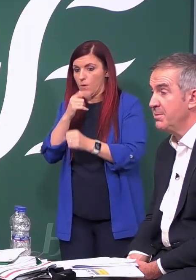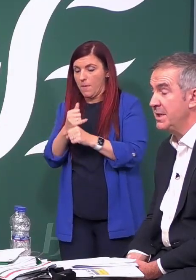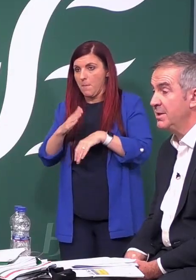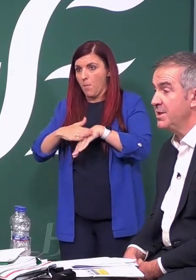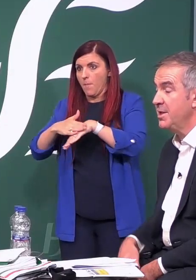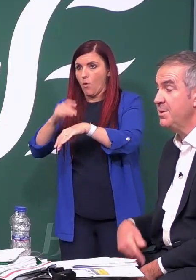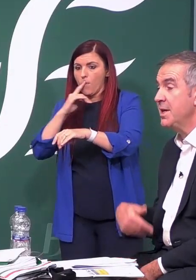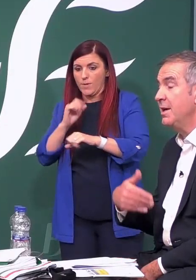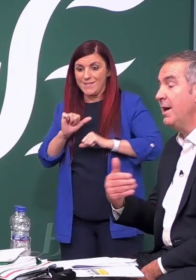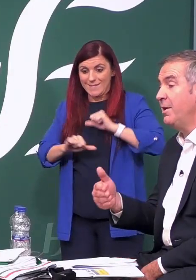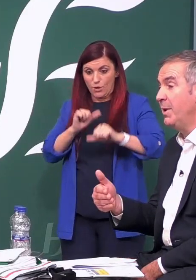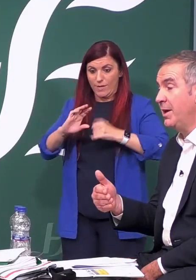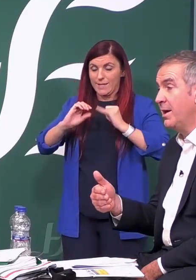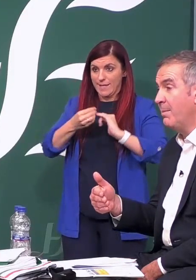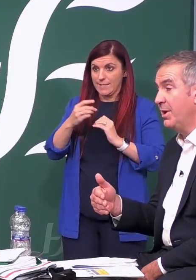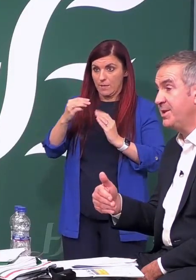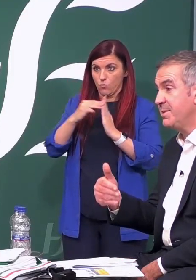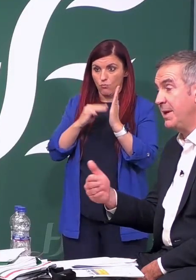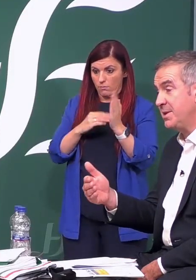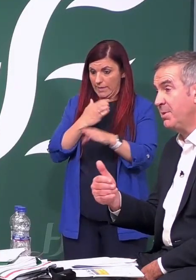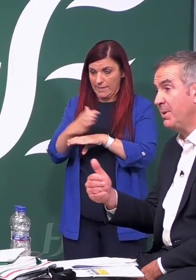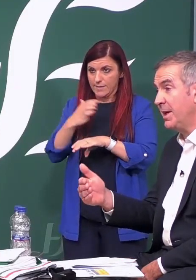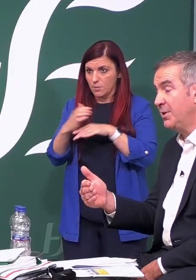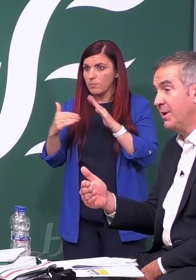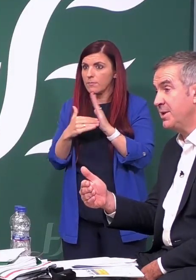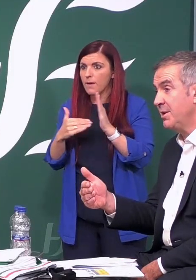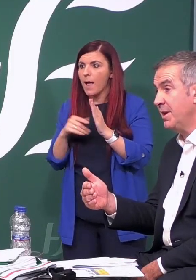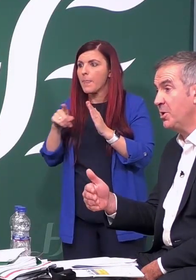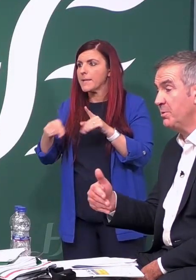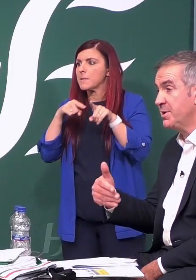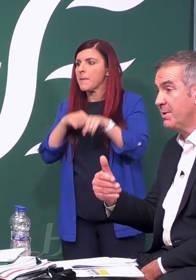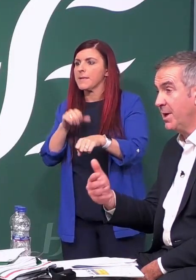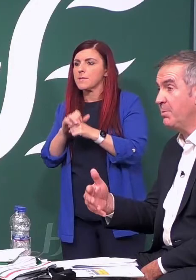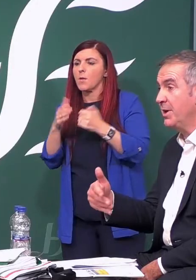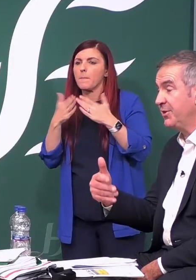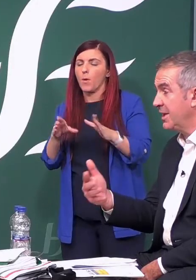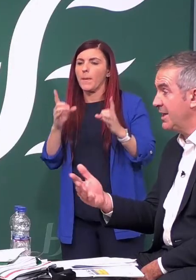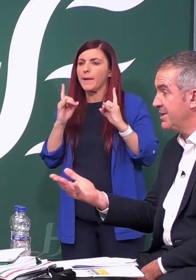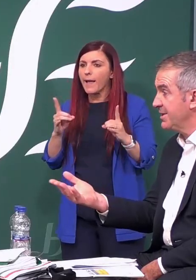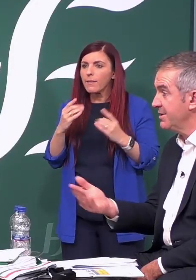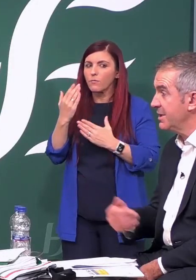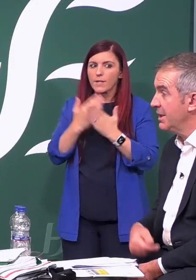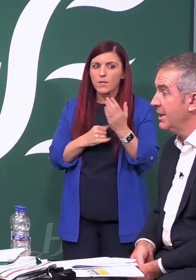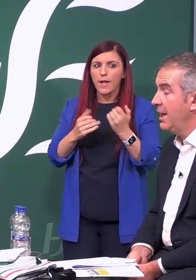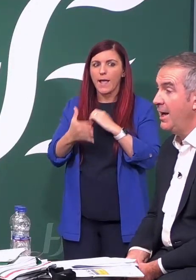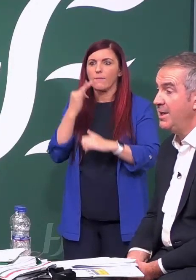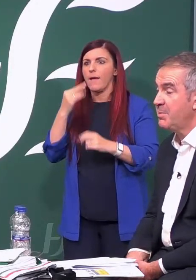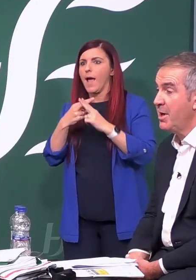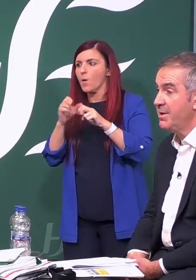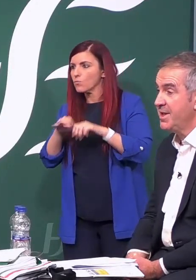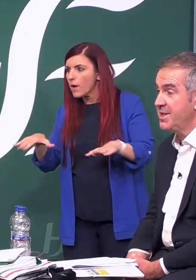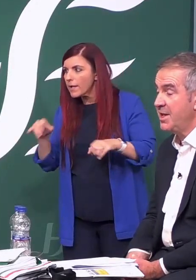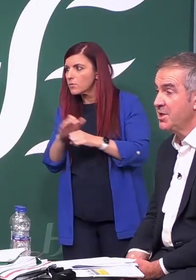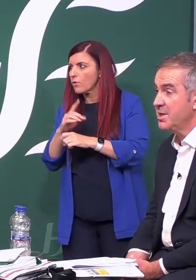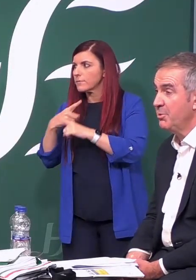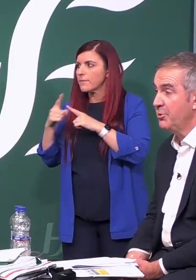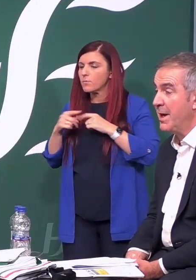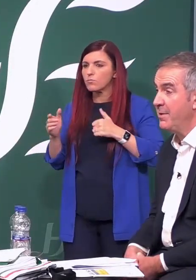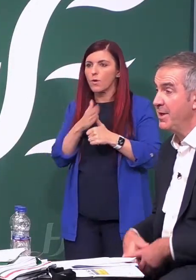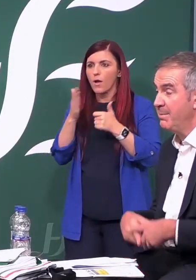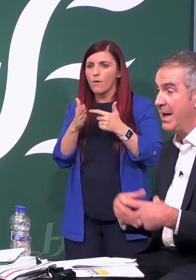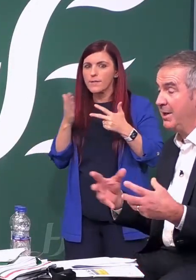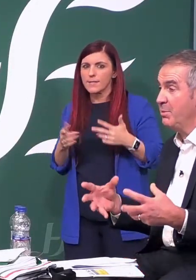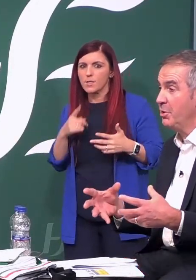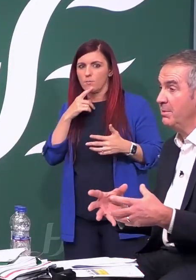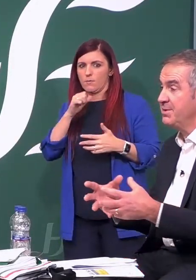testing programme still continues, and the way that it operates, it's based on public health criteria, in other words, around outbreaks and cases, and it's prioritisation, I suppose,